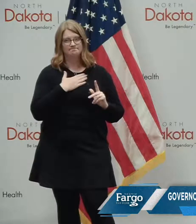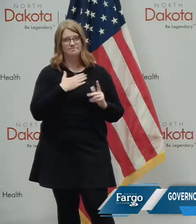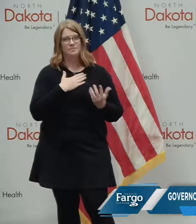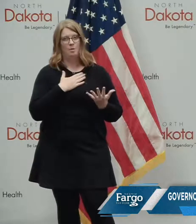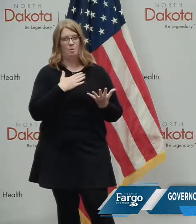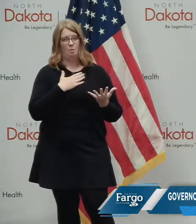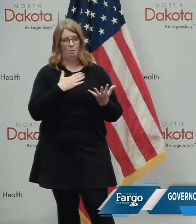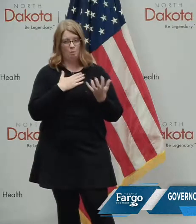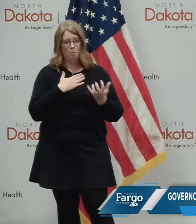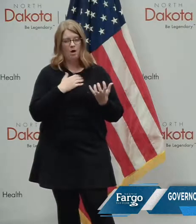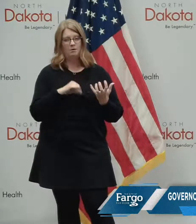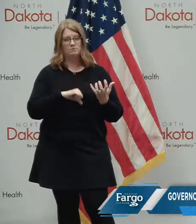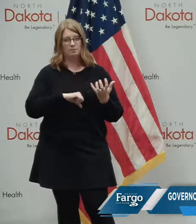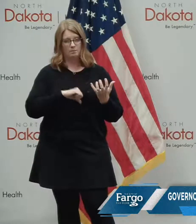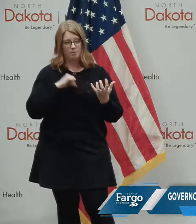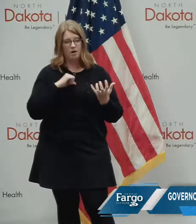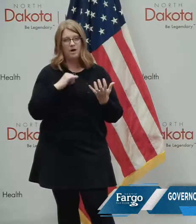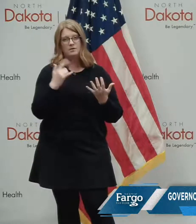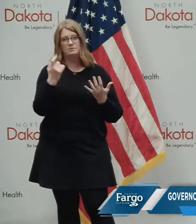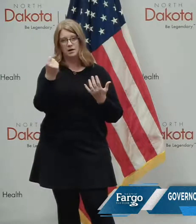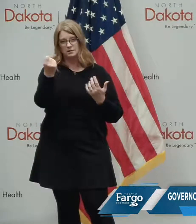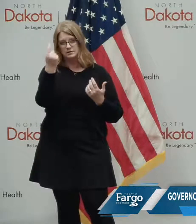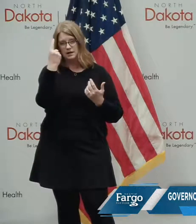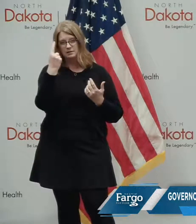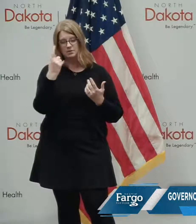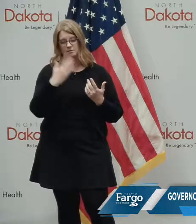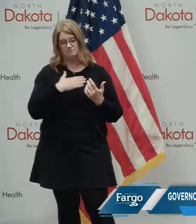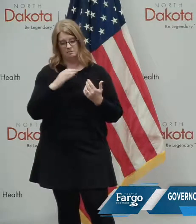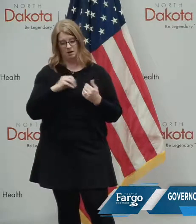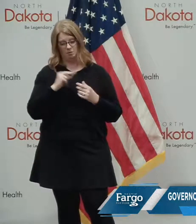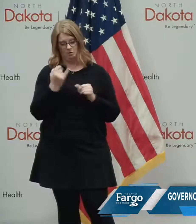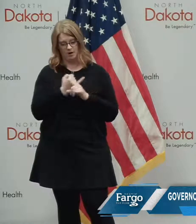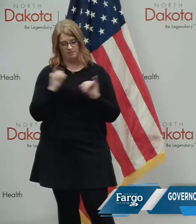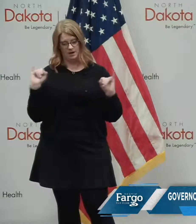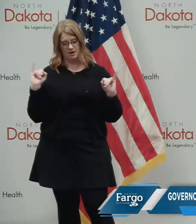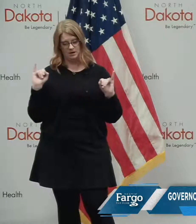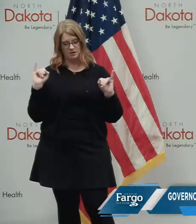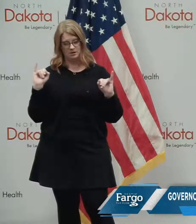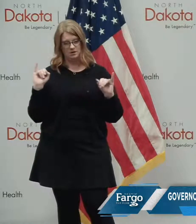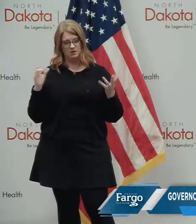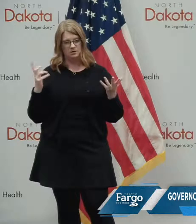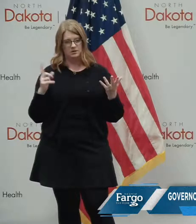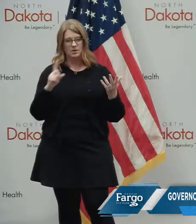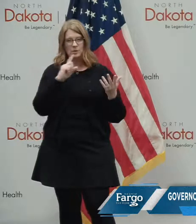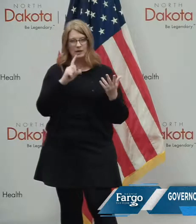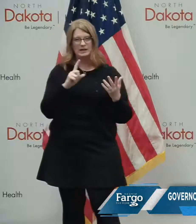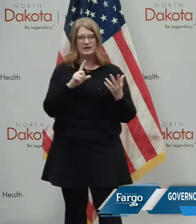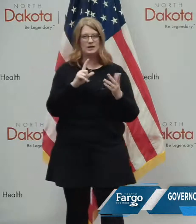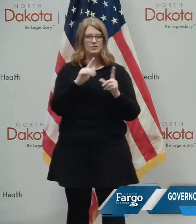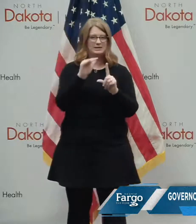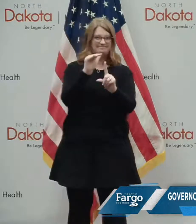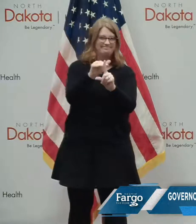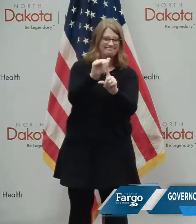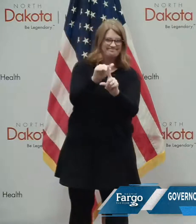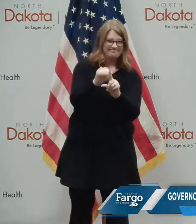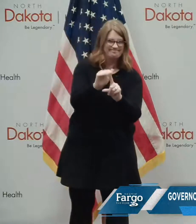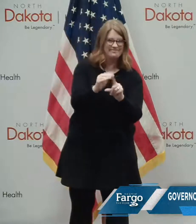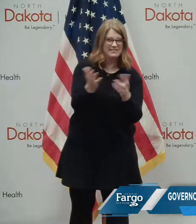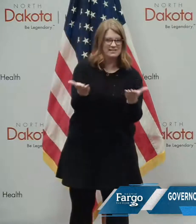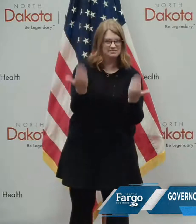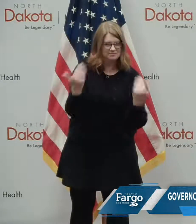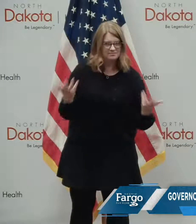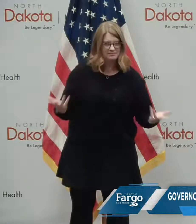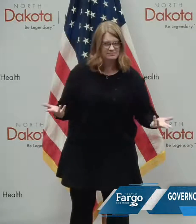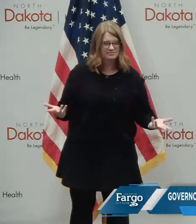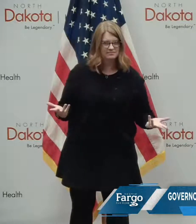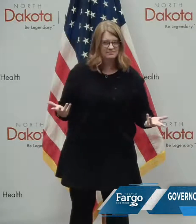desire and pride and understanding about their own independence as North Dakotans. I mean, how do we tap into people's grace and compassion and